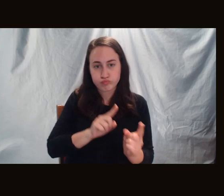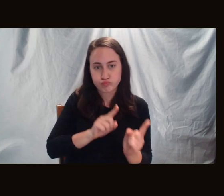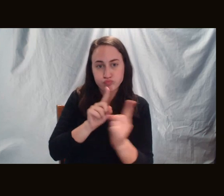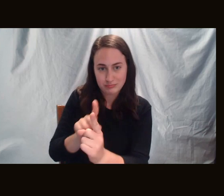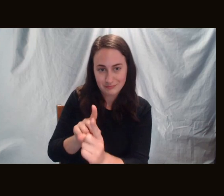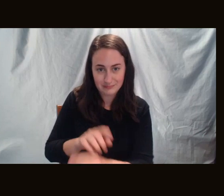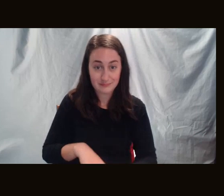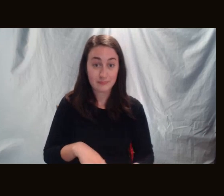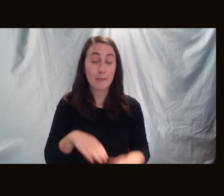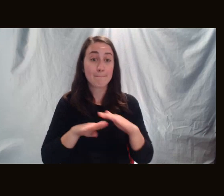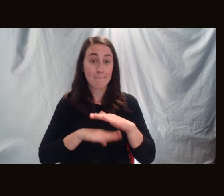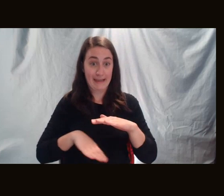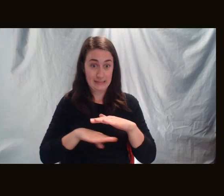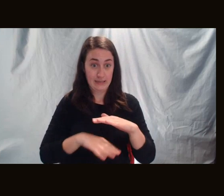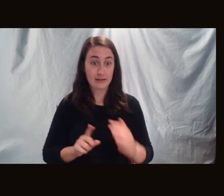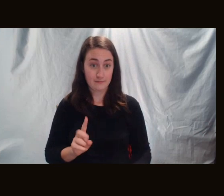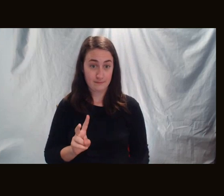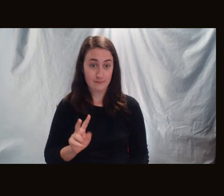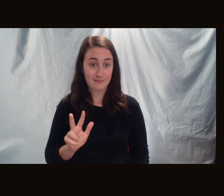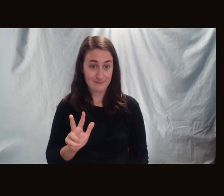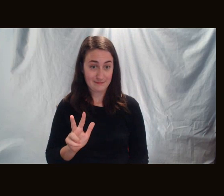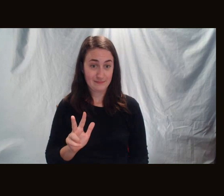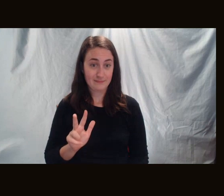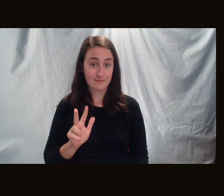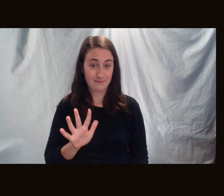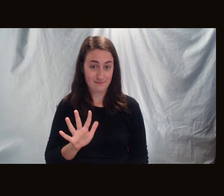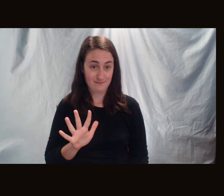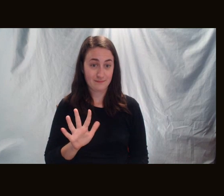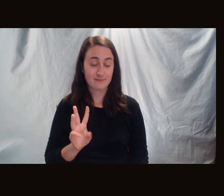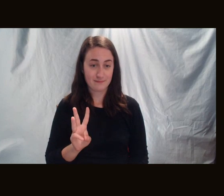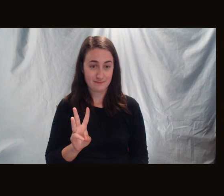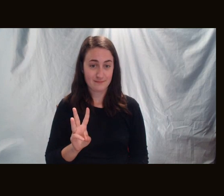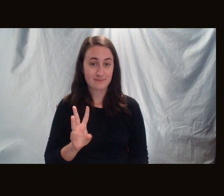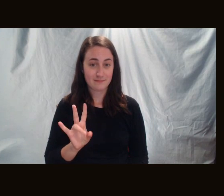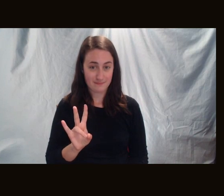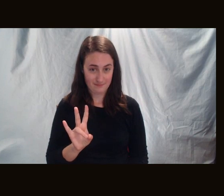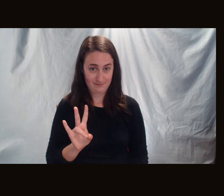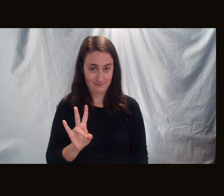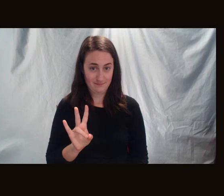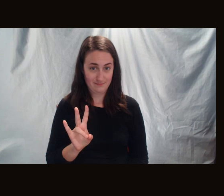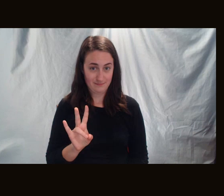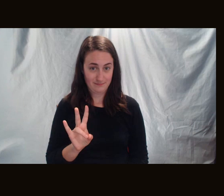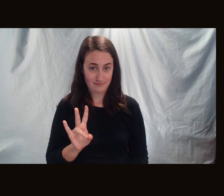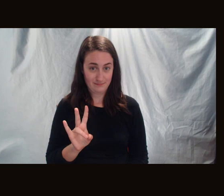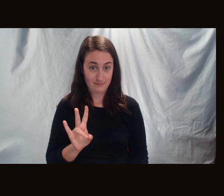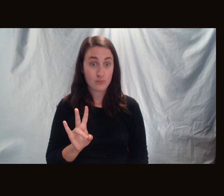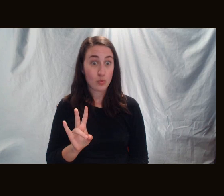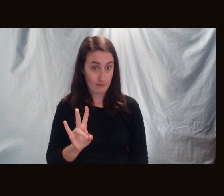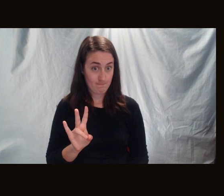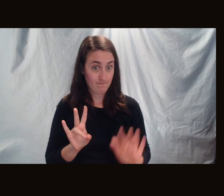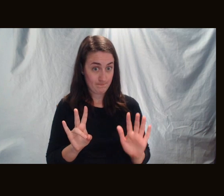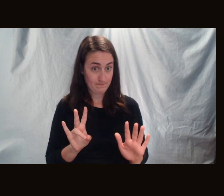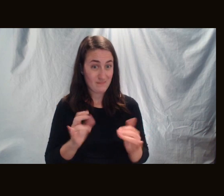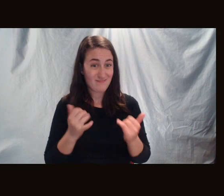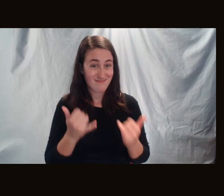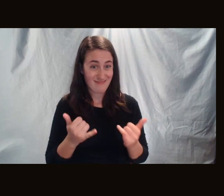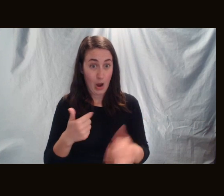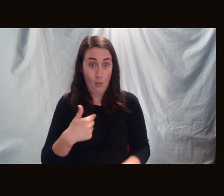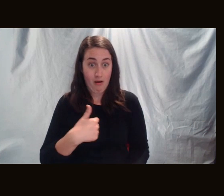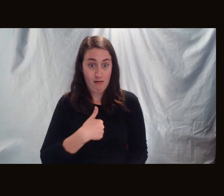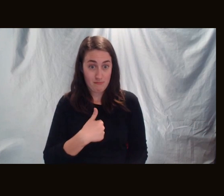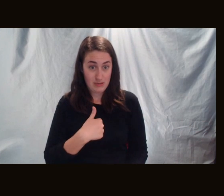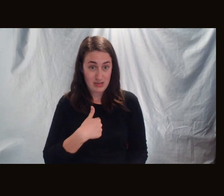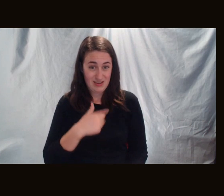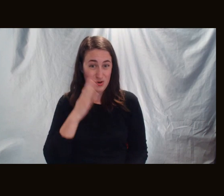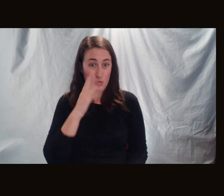basic. 1, 2, 3, then 5, 6, 7. Okay, so what's going to happen is I'm going to take